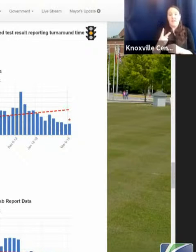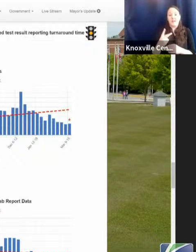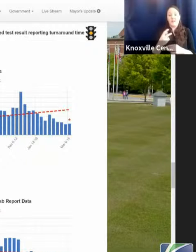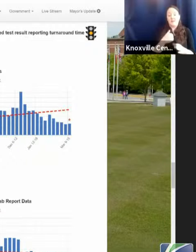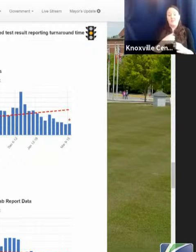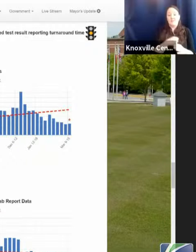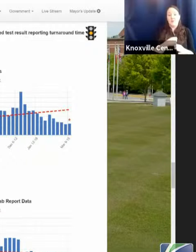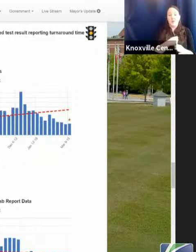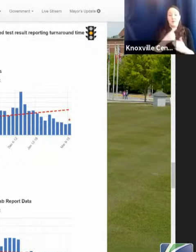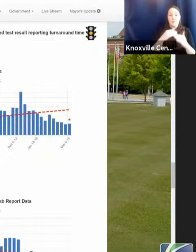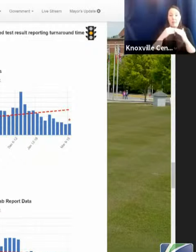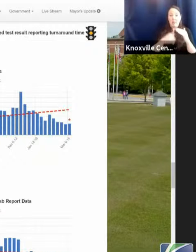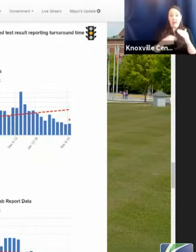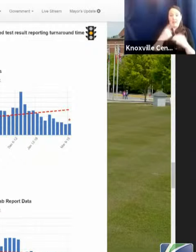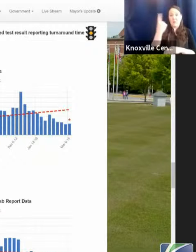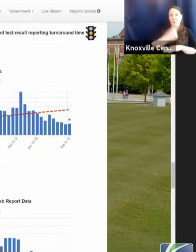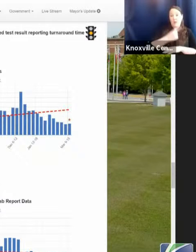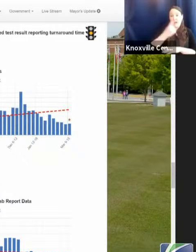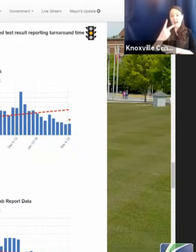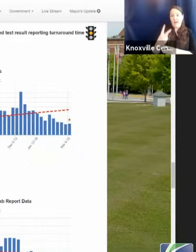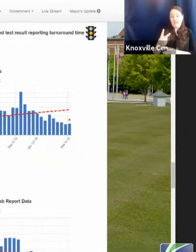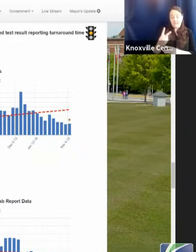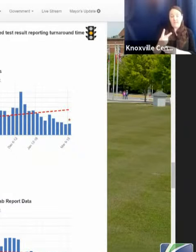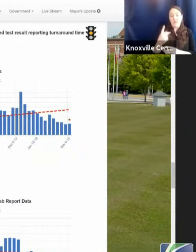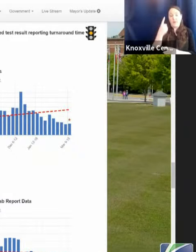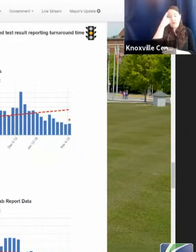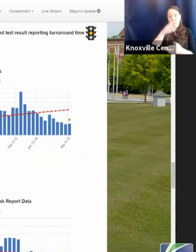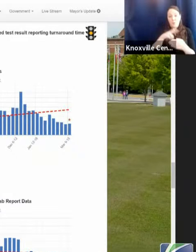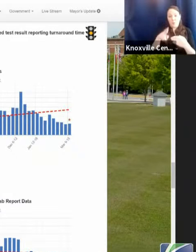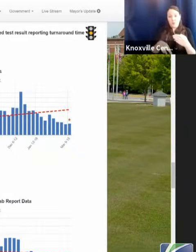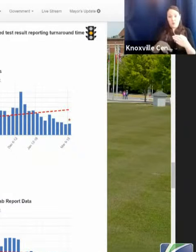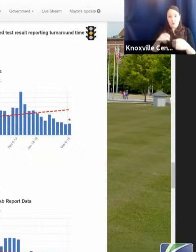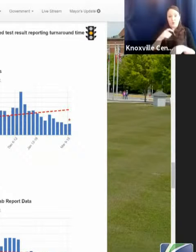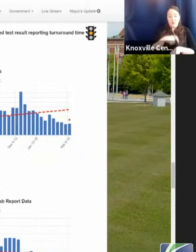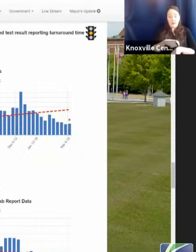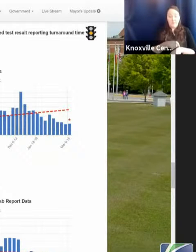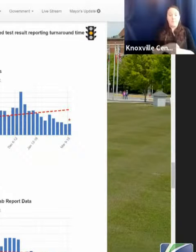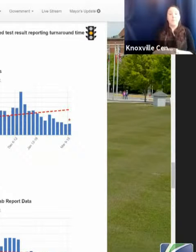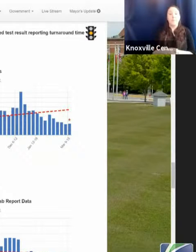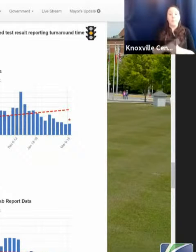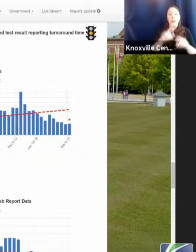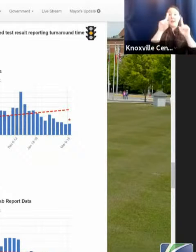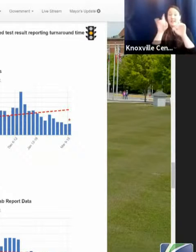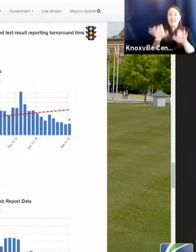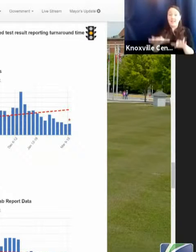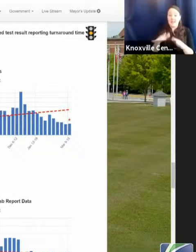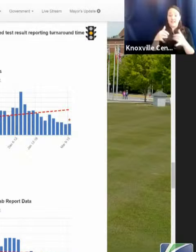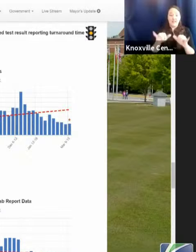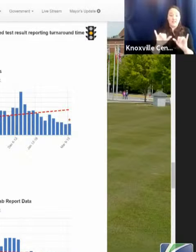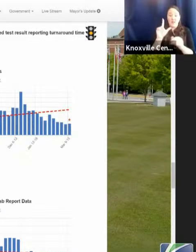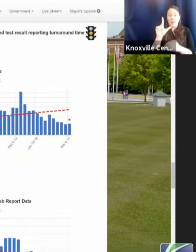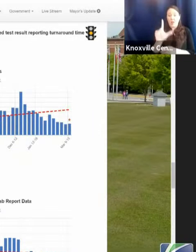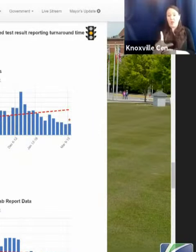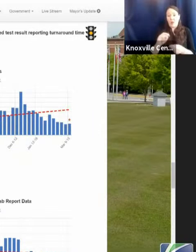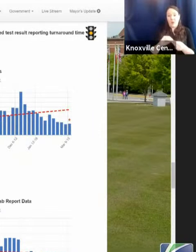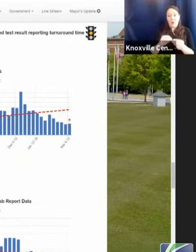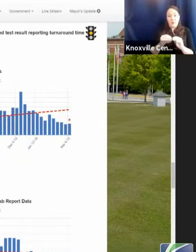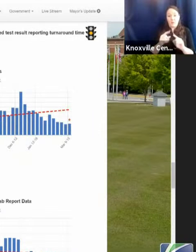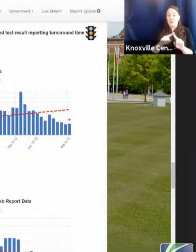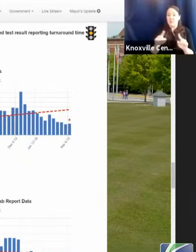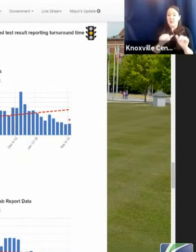and a half of turnaround time. Regarding testing, we continue to see low numbers, but they've remained relatively